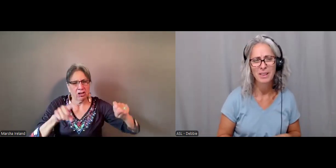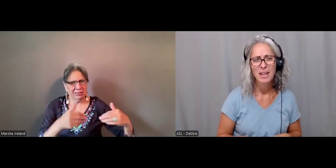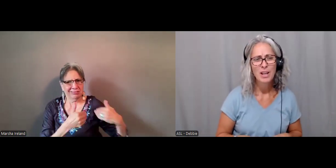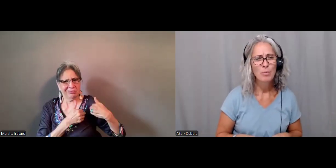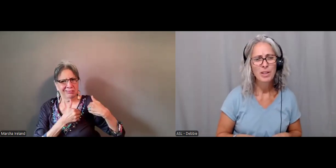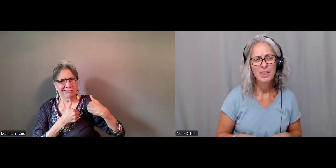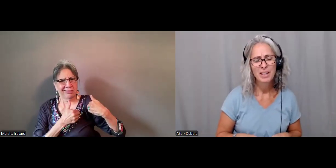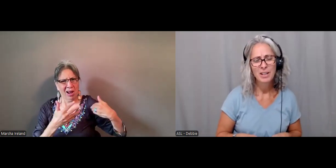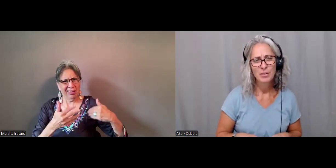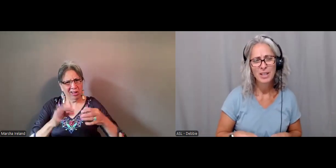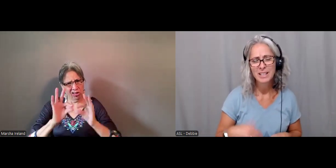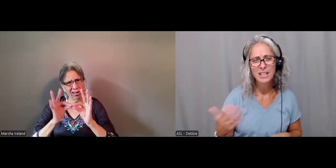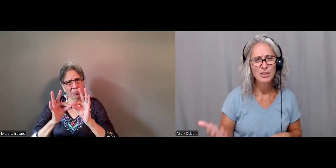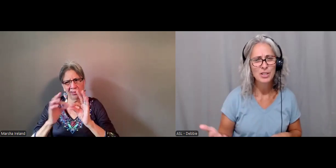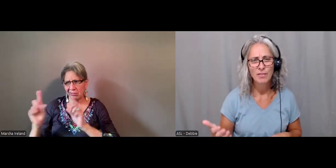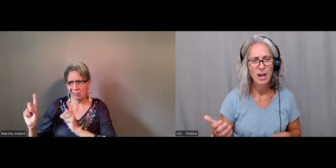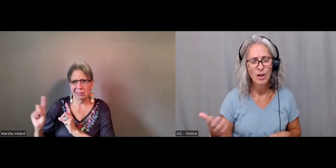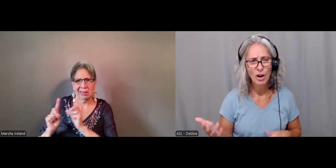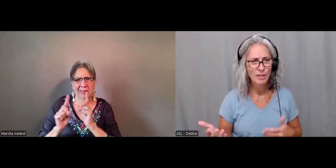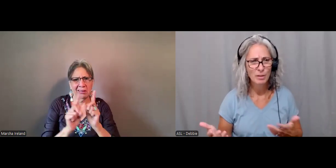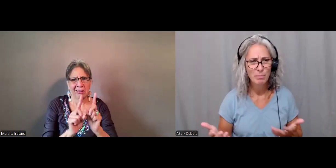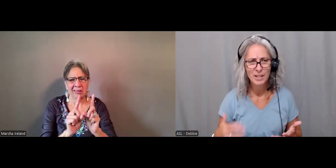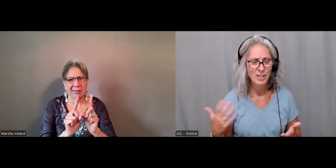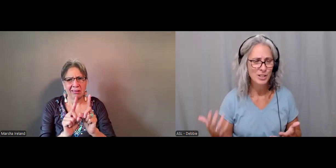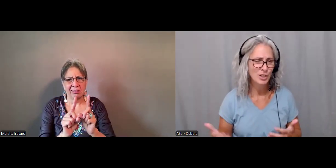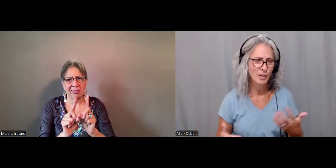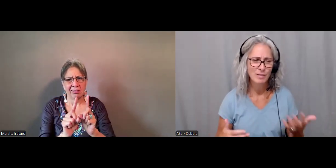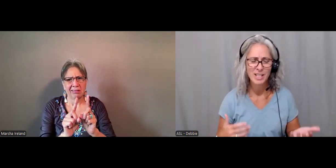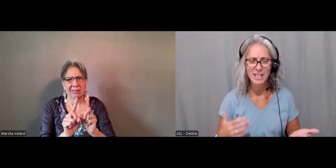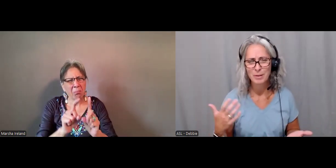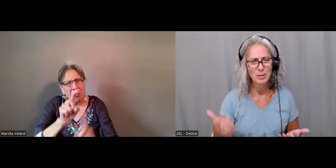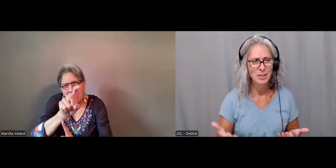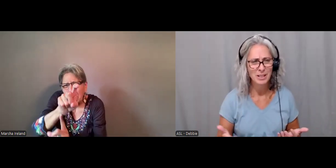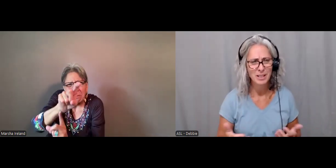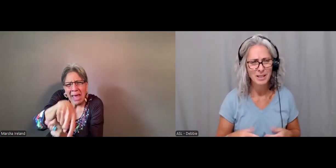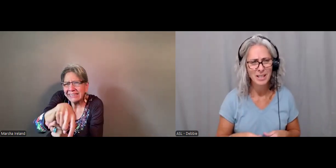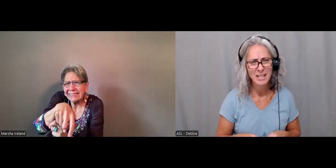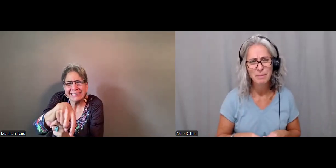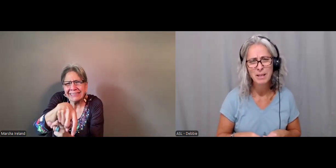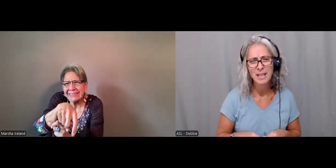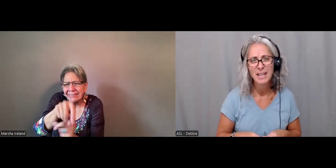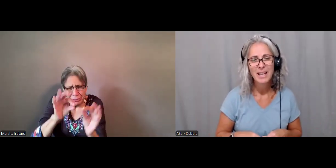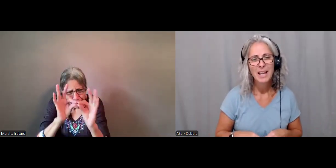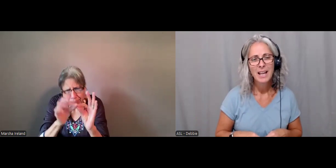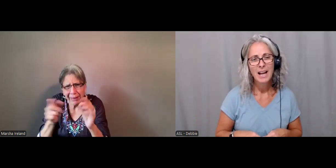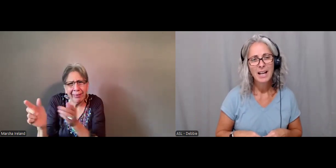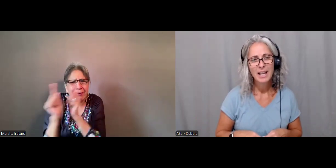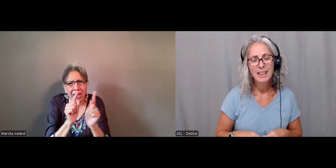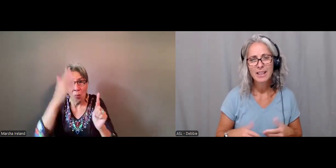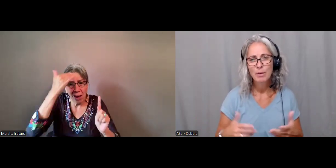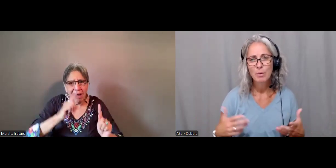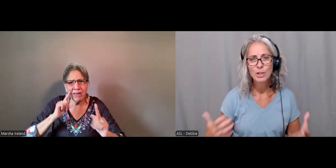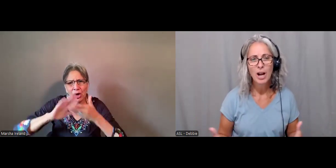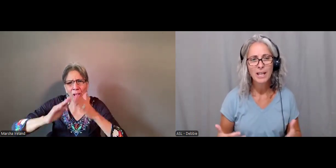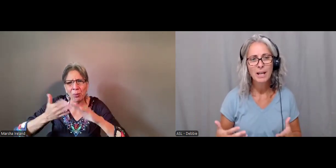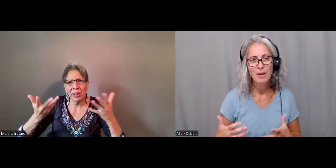ministers, with the leaders of all of the parties, the conservatives, the liberals, the NDP. I